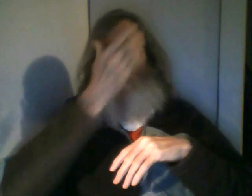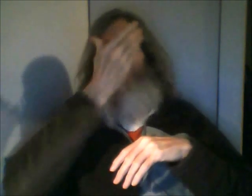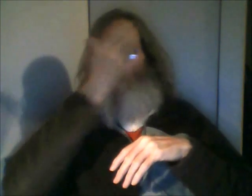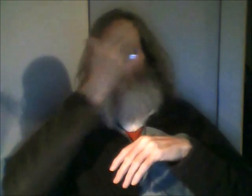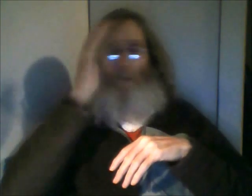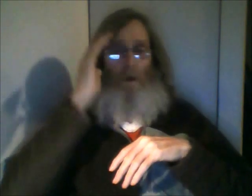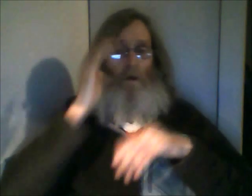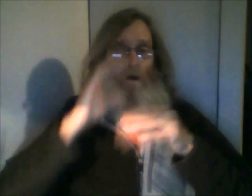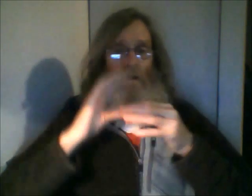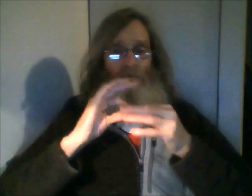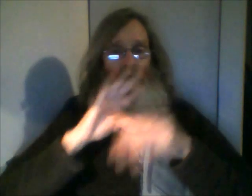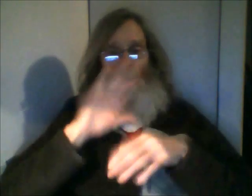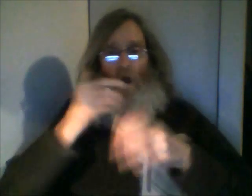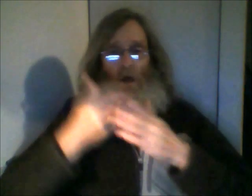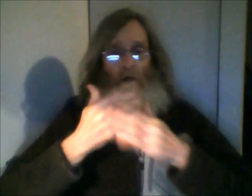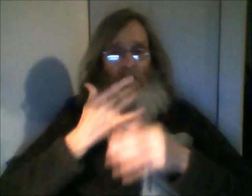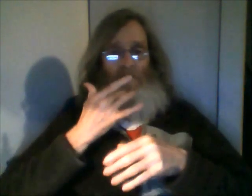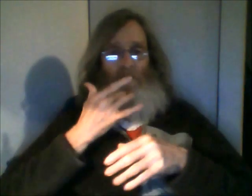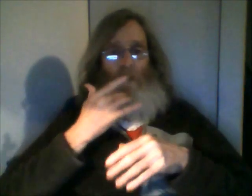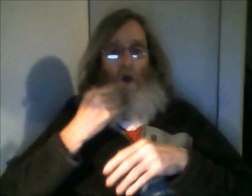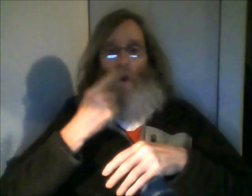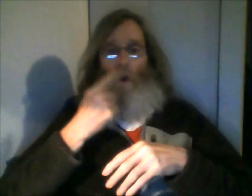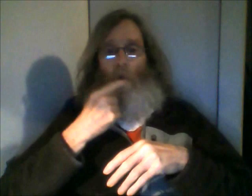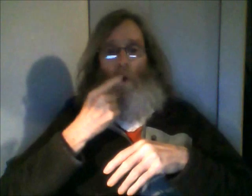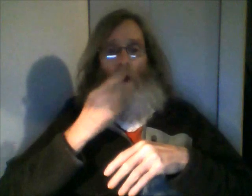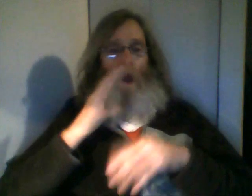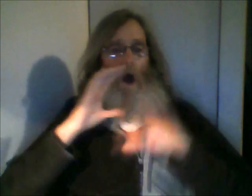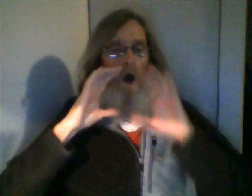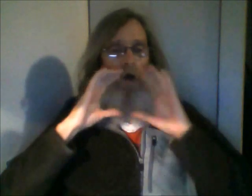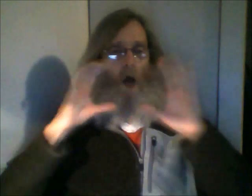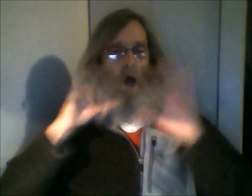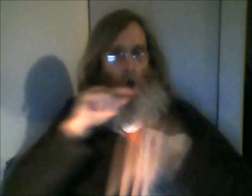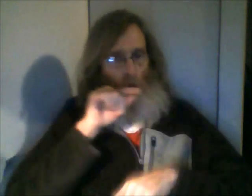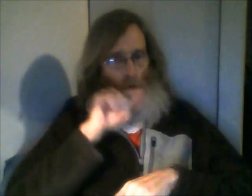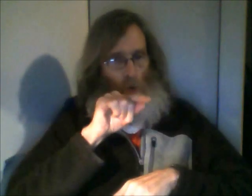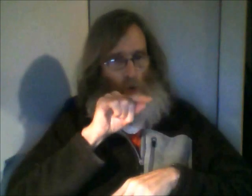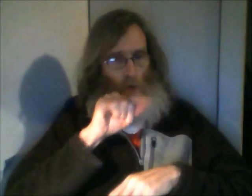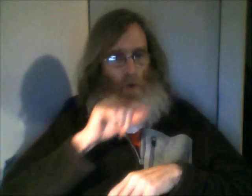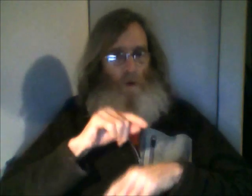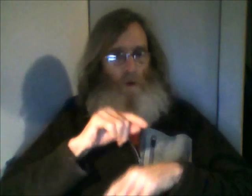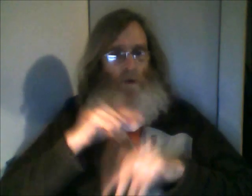We're all looking for something. Only those